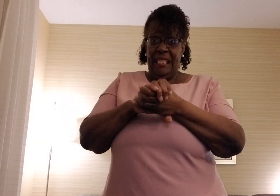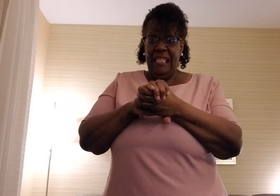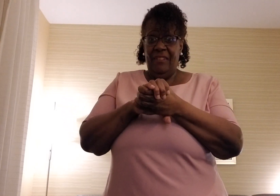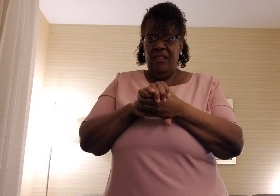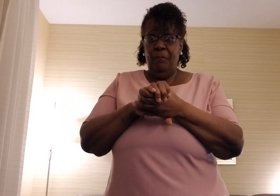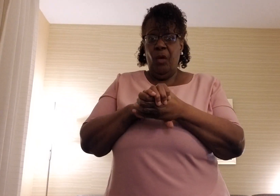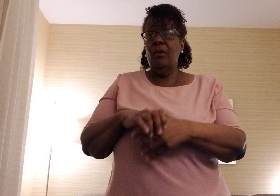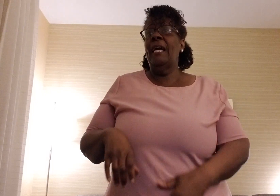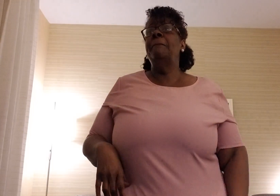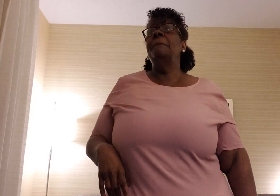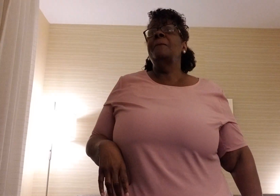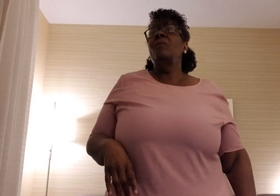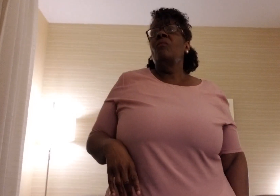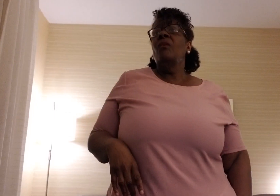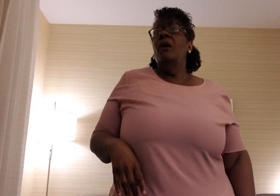believe, okay?